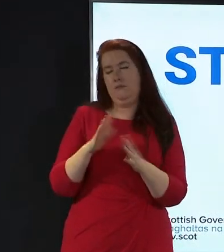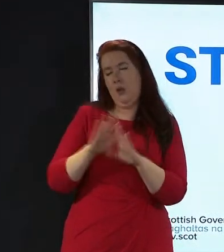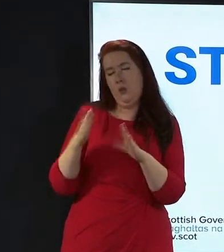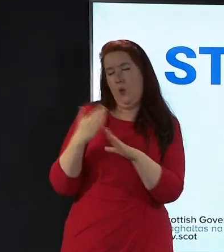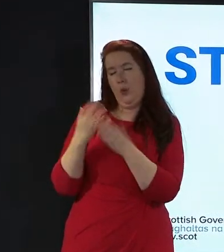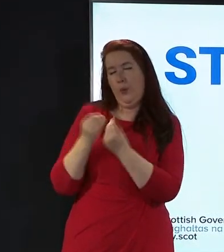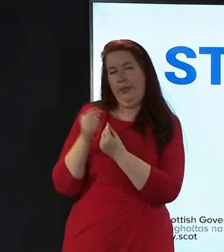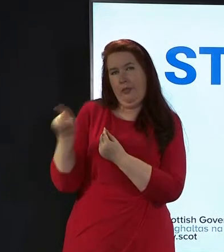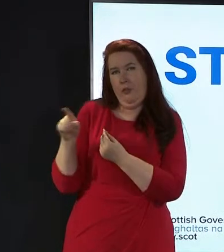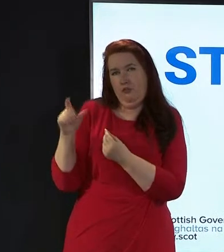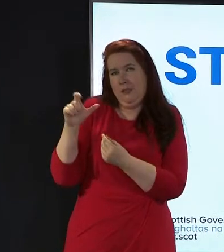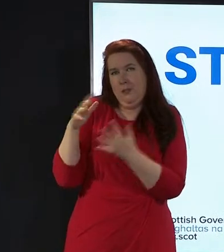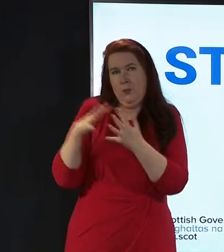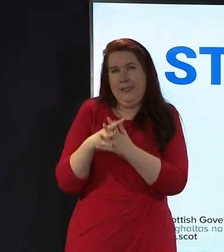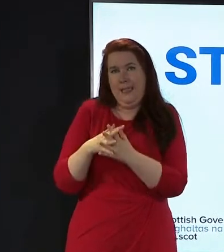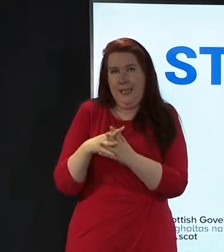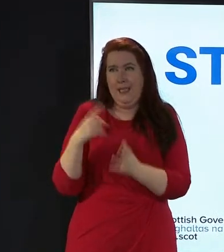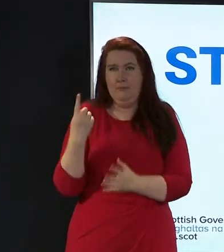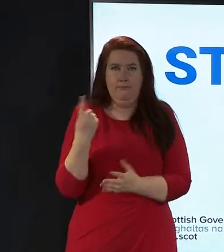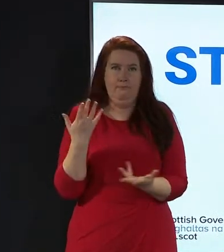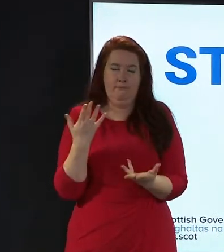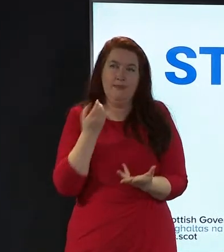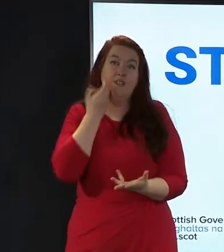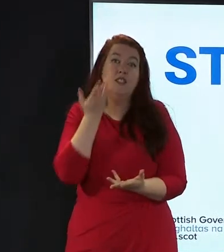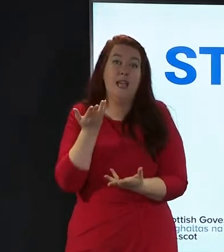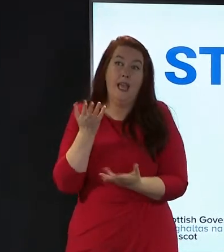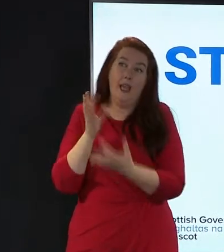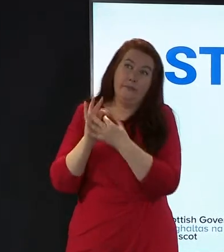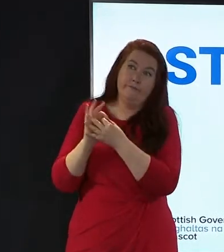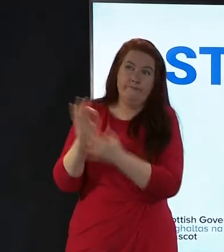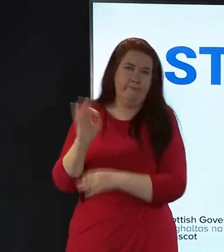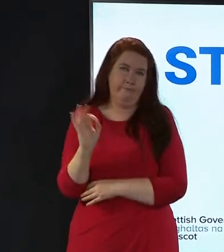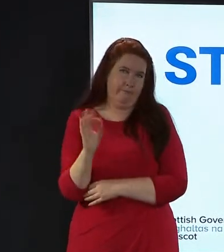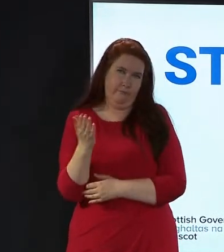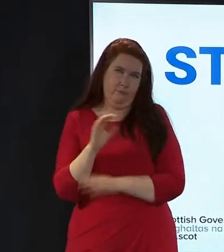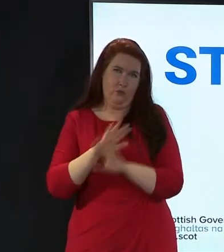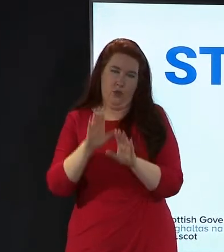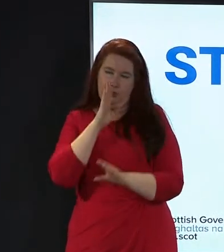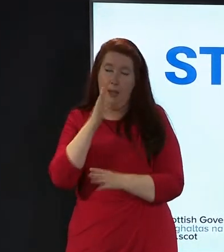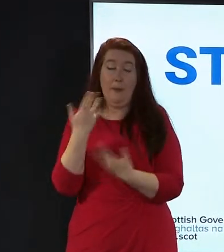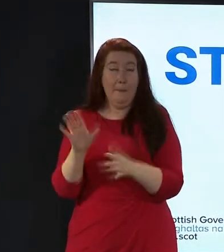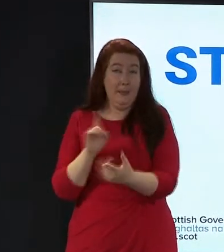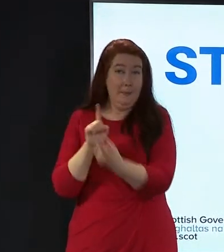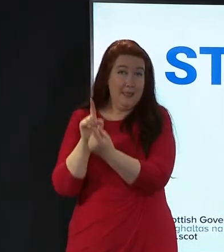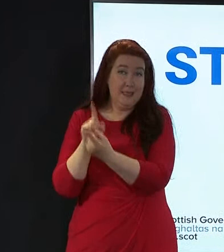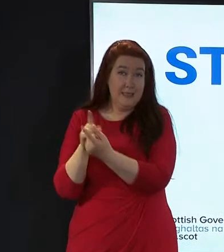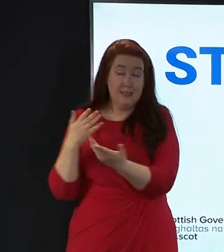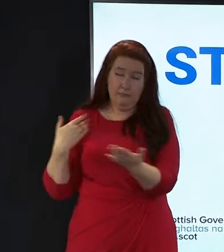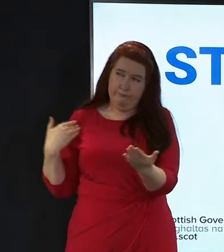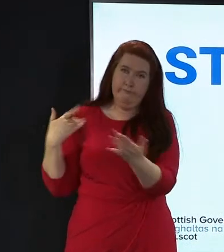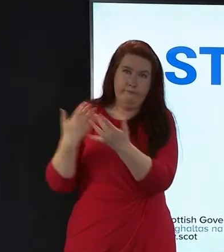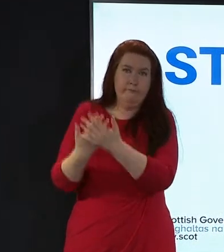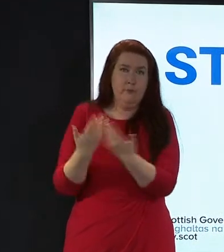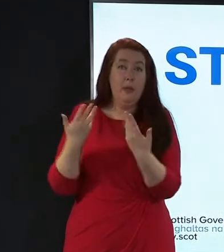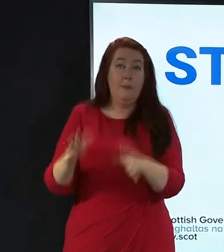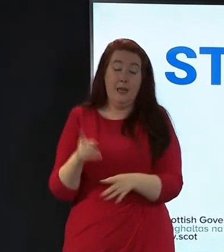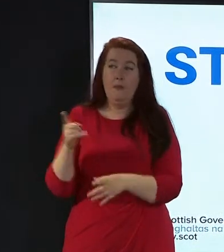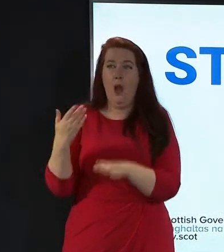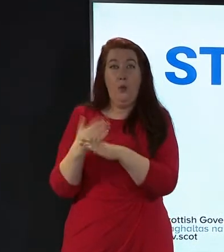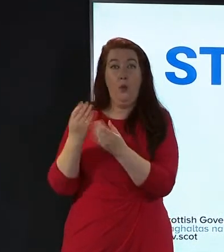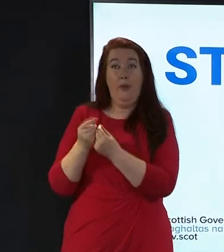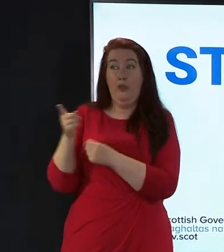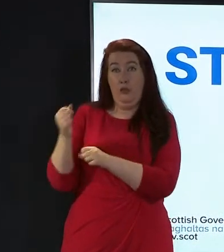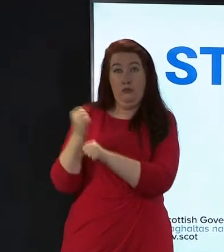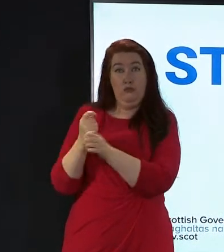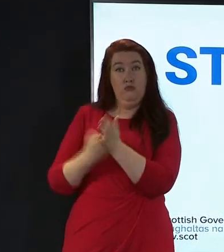Whitty, you know, on a day-to-day basis directly. Obviously, I've, you know, had interactions with him over the course of the pandemic, but I do work with Gregor on